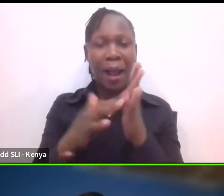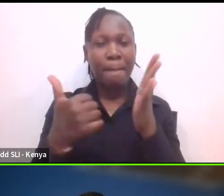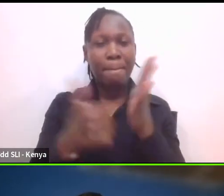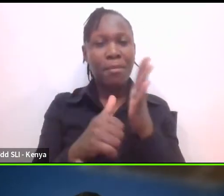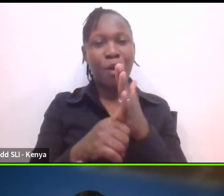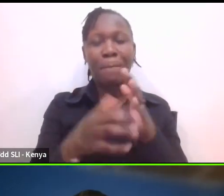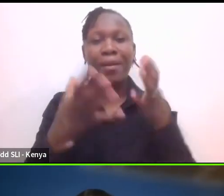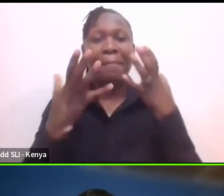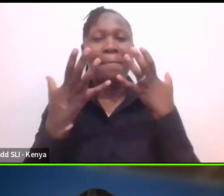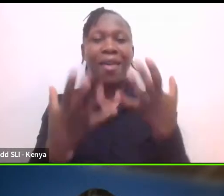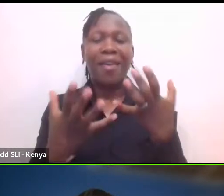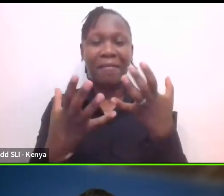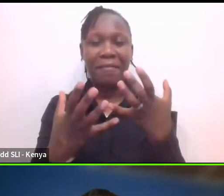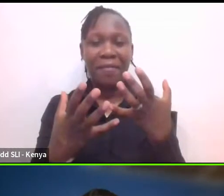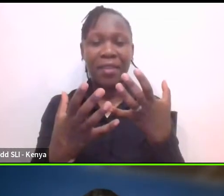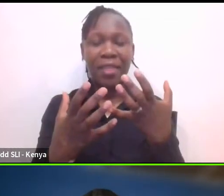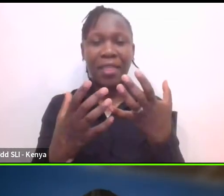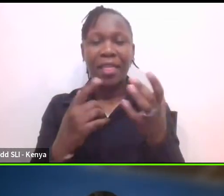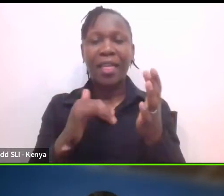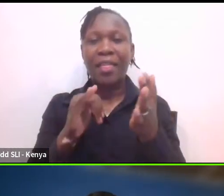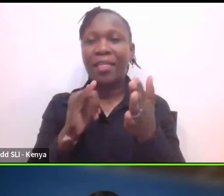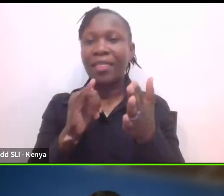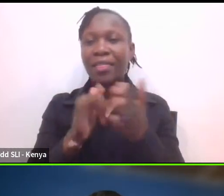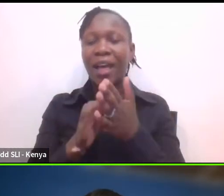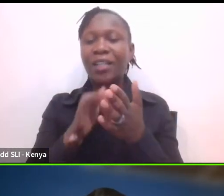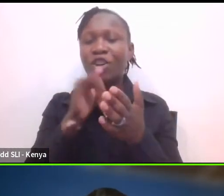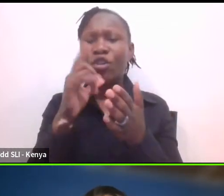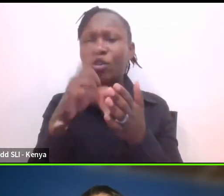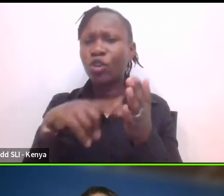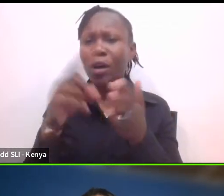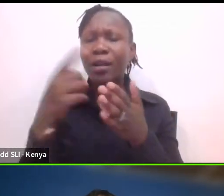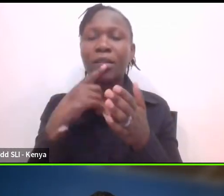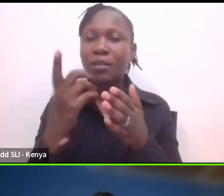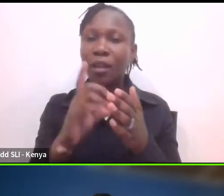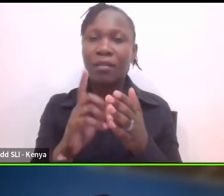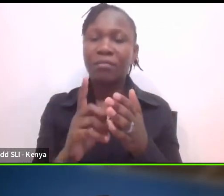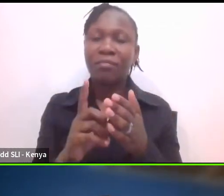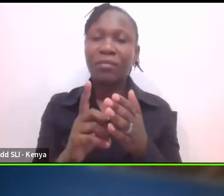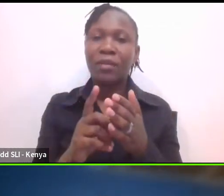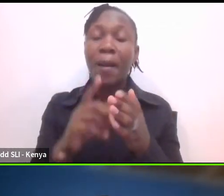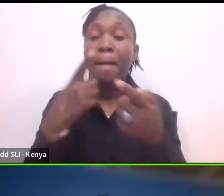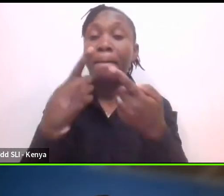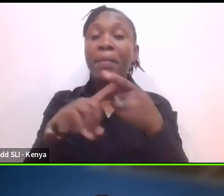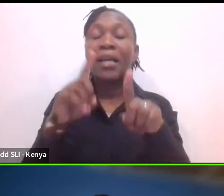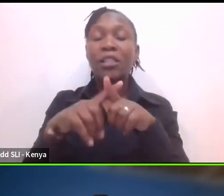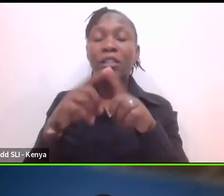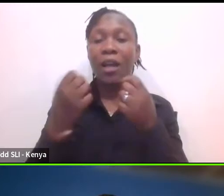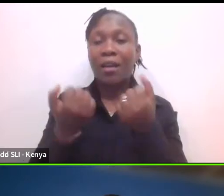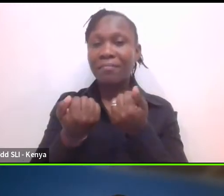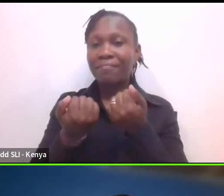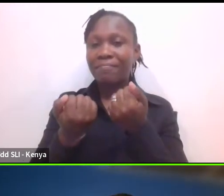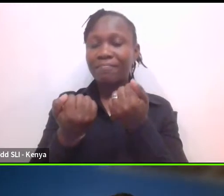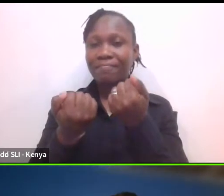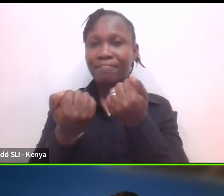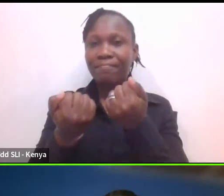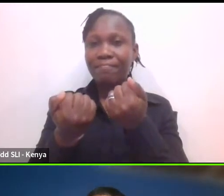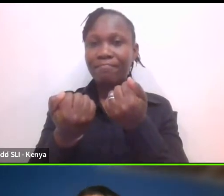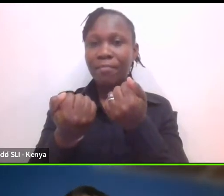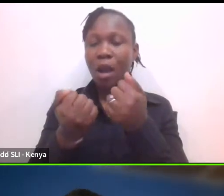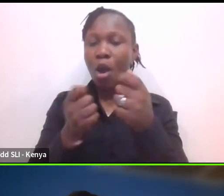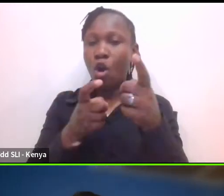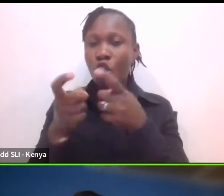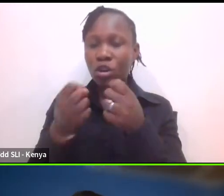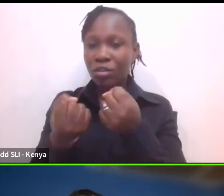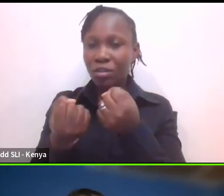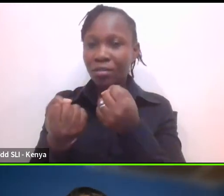you can get that microscope out and and say like, oh, this went wrong and this went wrong. But when you are just in motion, you're like, oh, we're going to alter course. We're